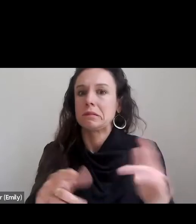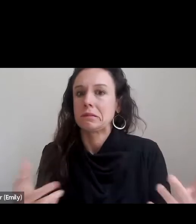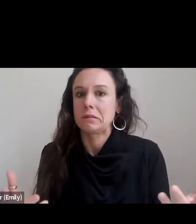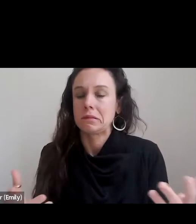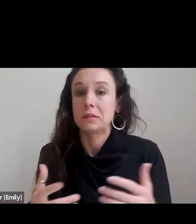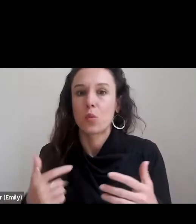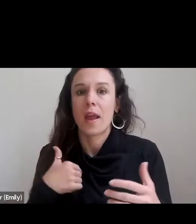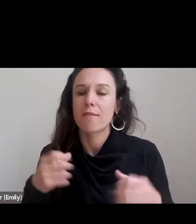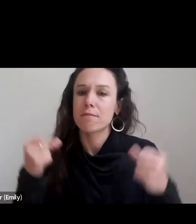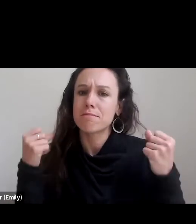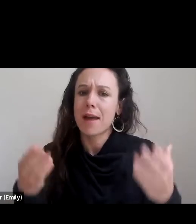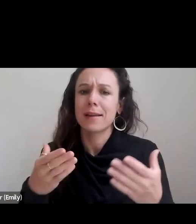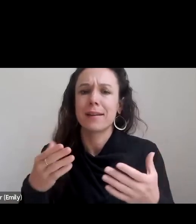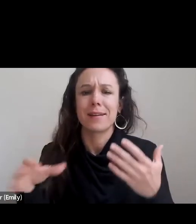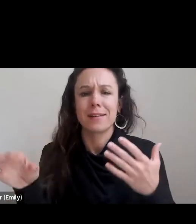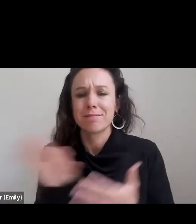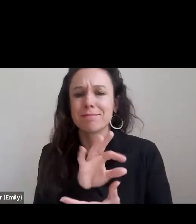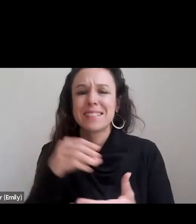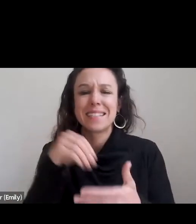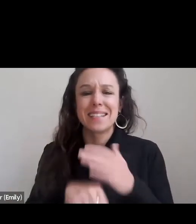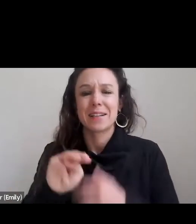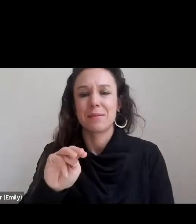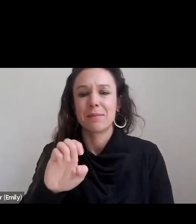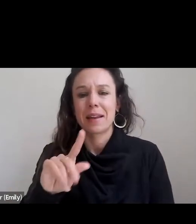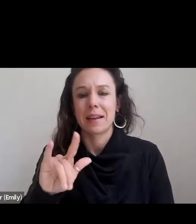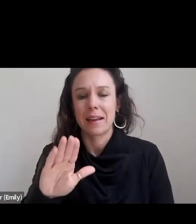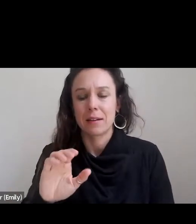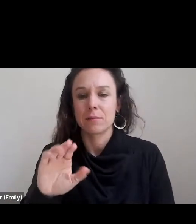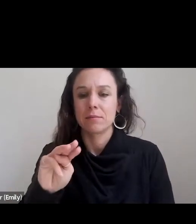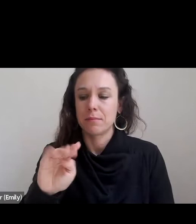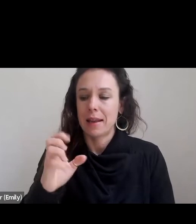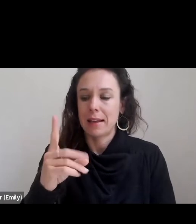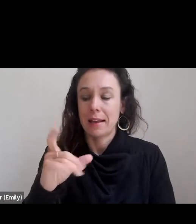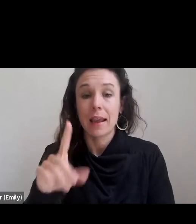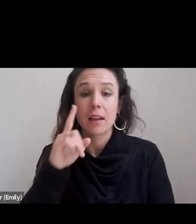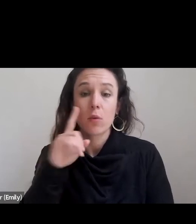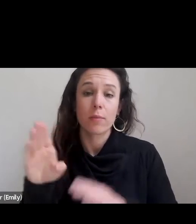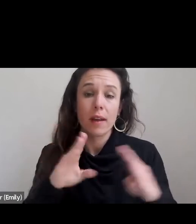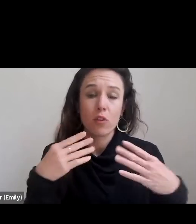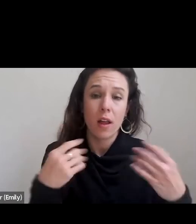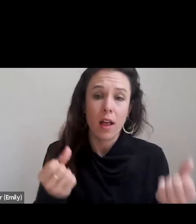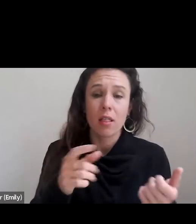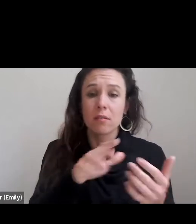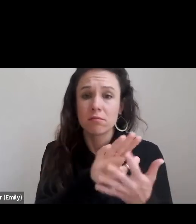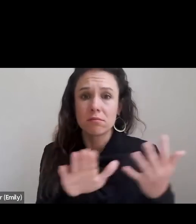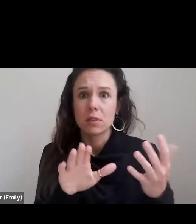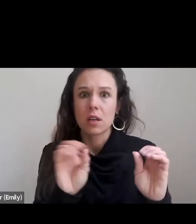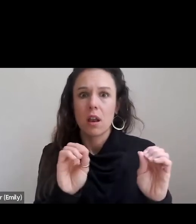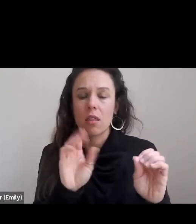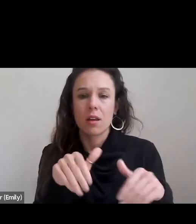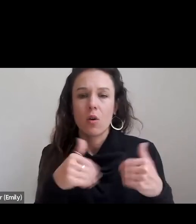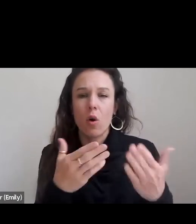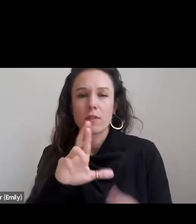this richness in our Medicaid program, the EPSDT and the behavioral health services. Neither of those offer respite to